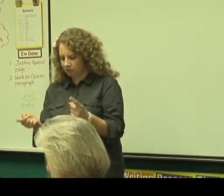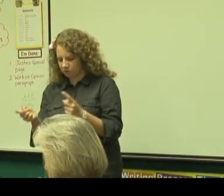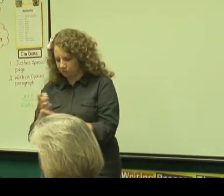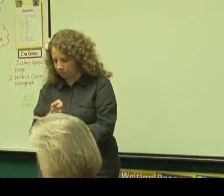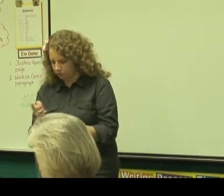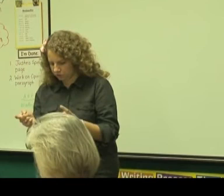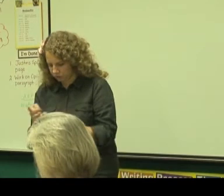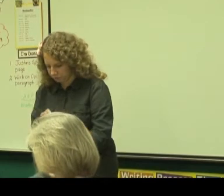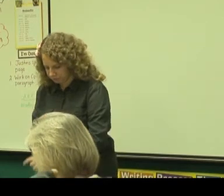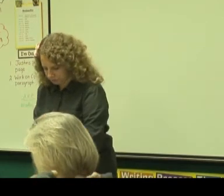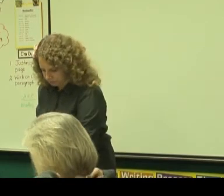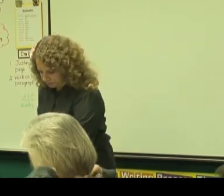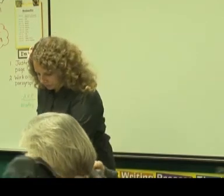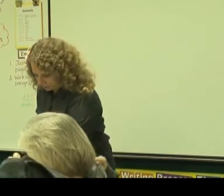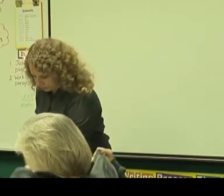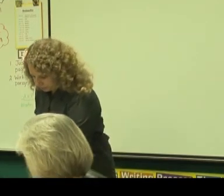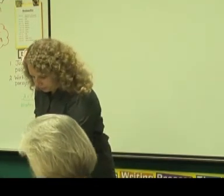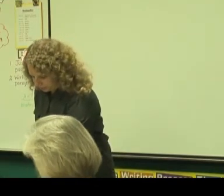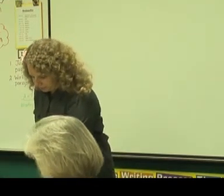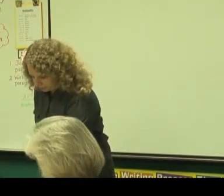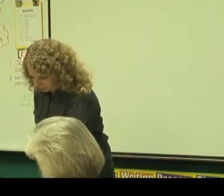can reverse the two. Okay.